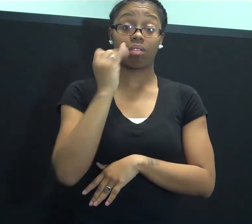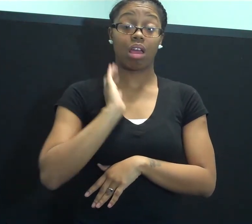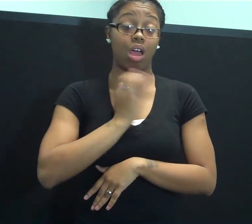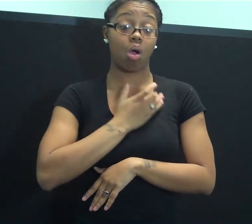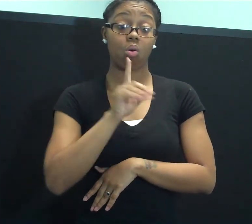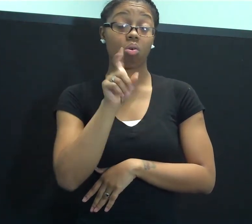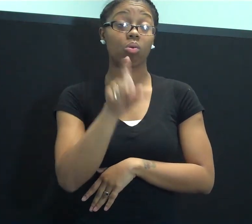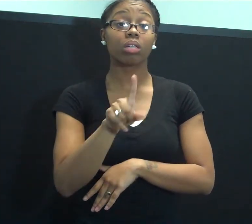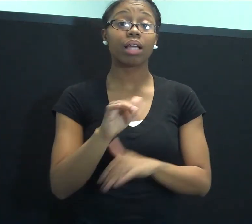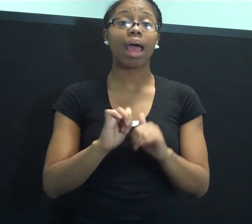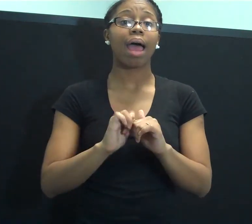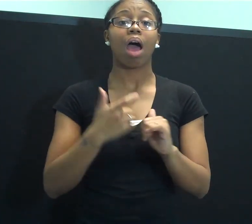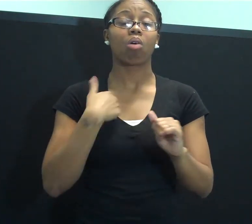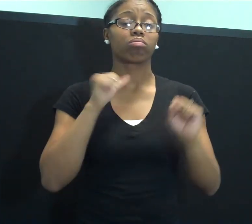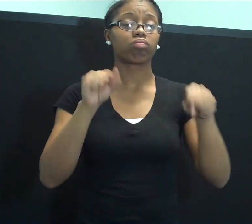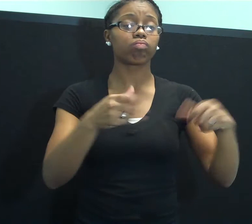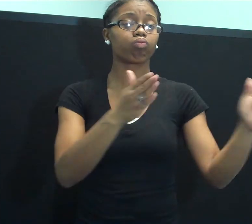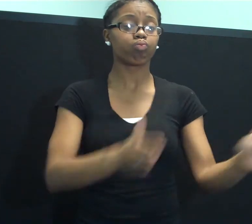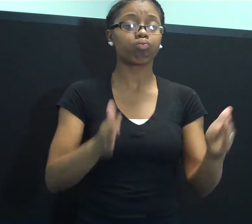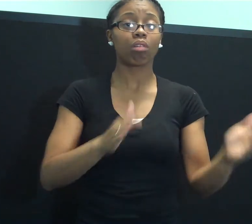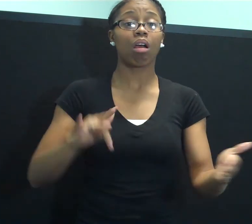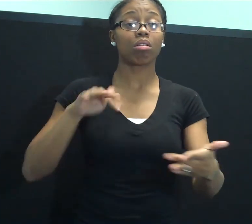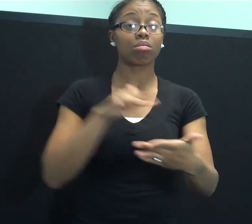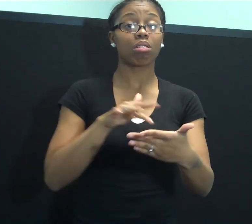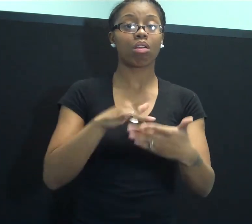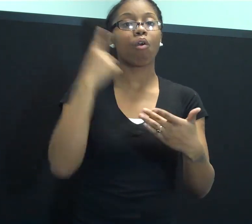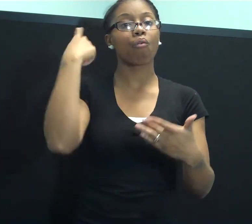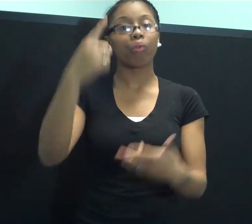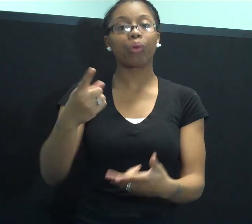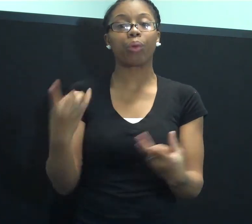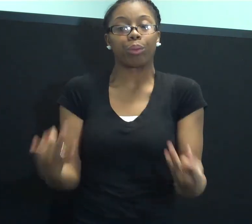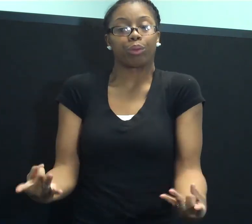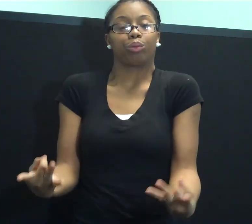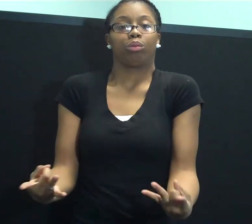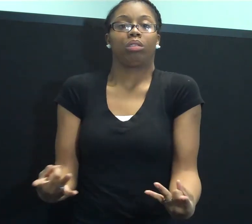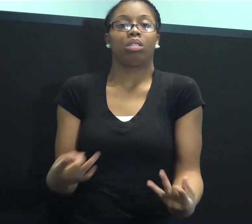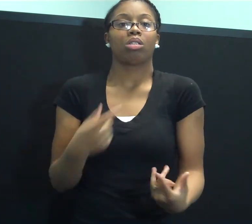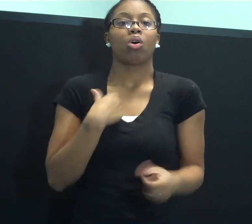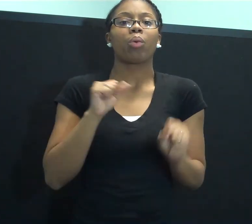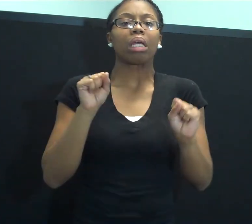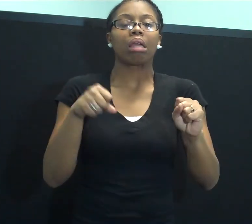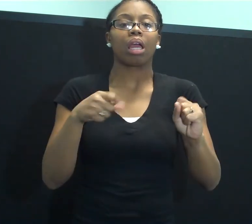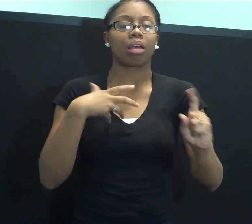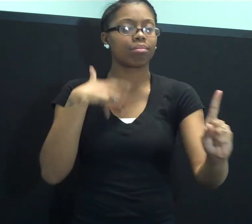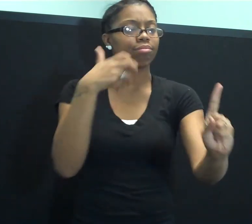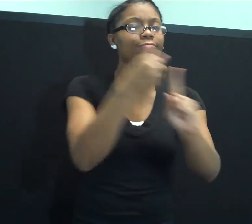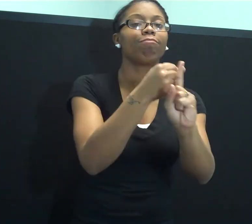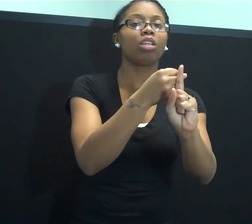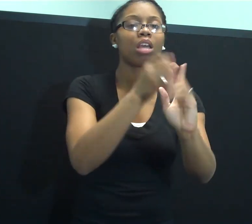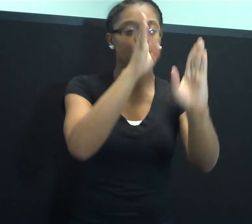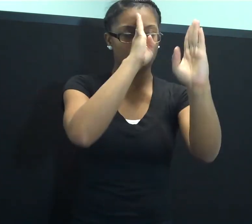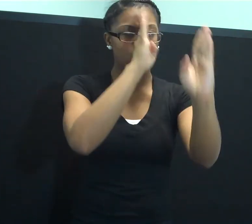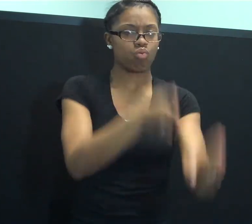should we organize our study of Buddhism so that we can tackle them in the most direct and effective